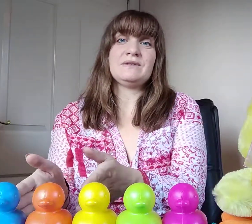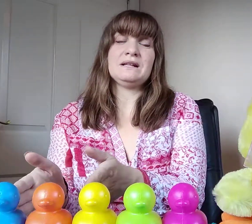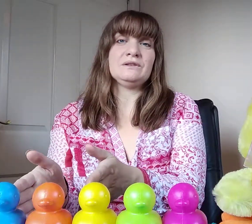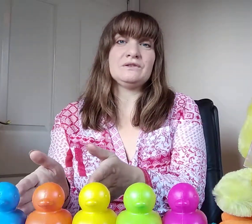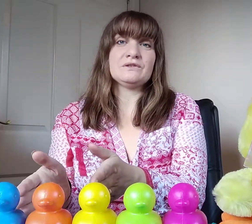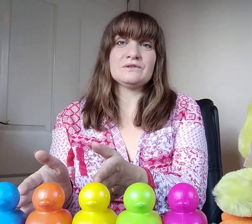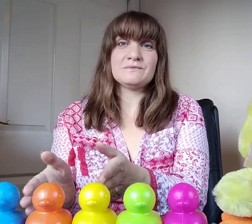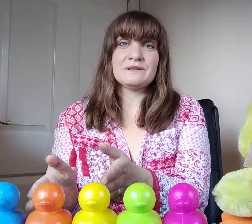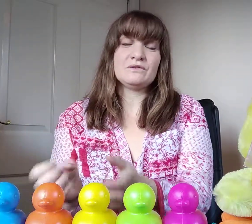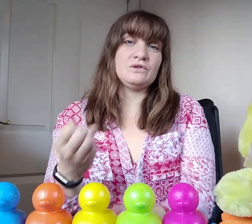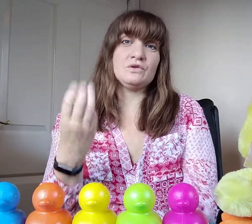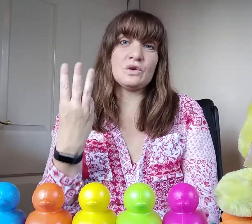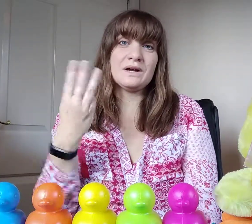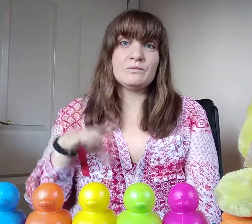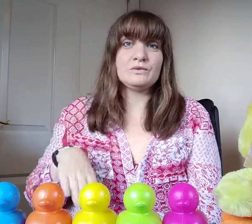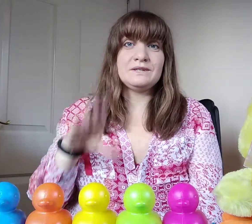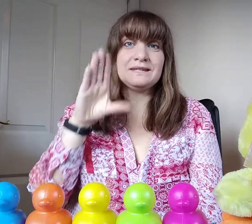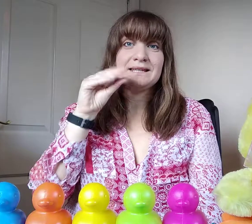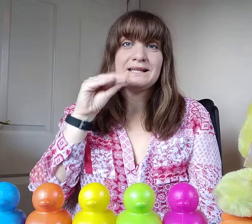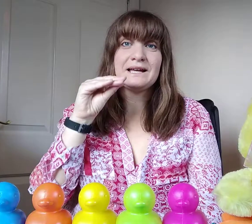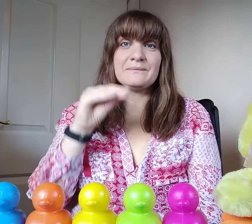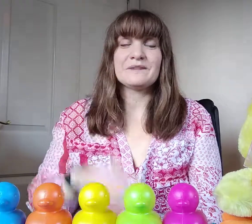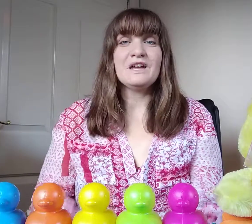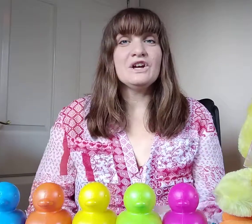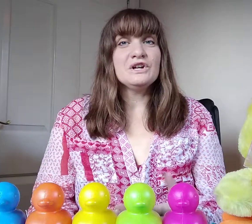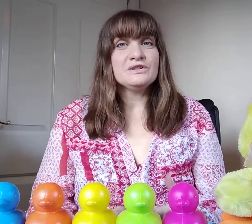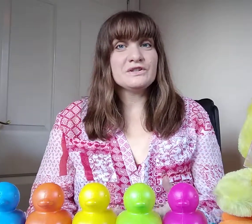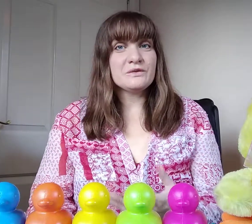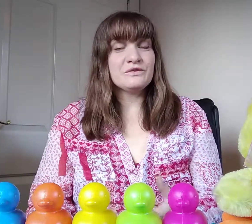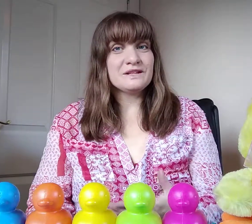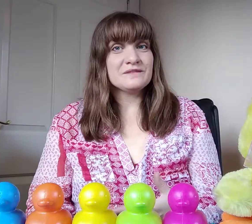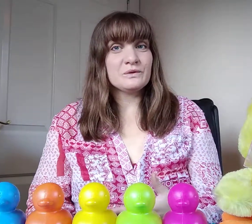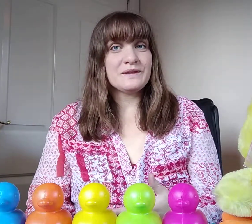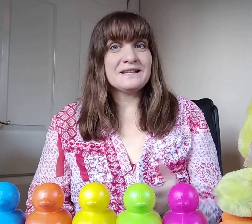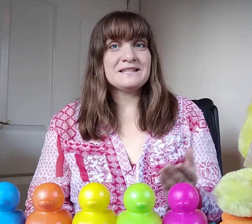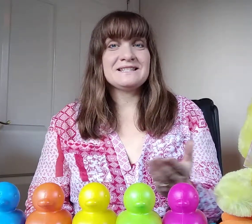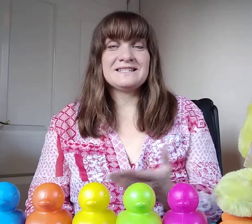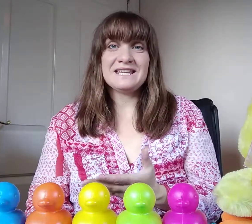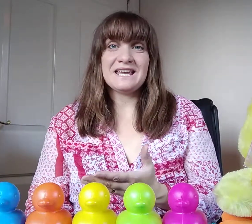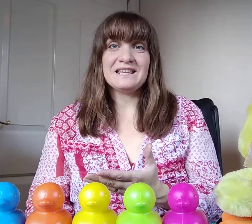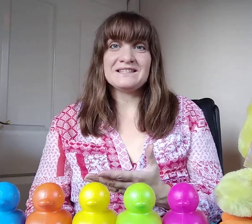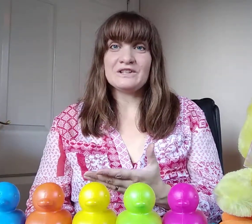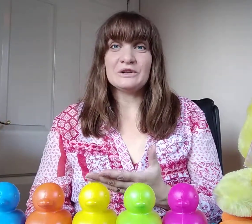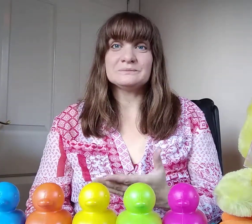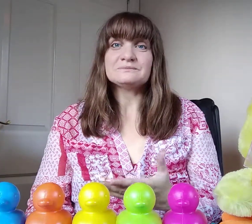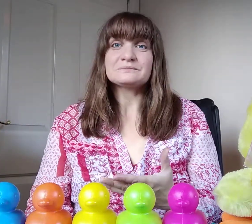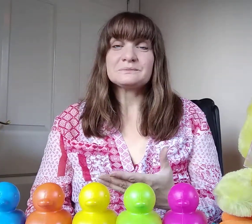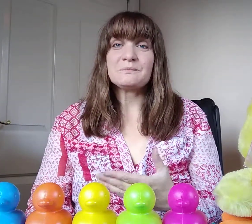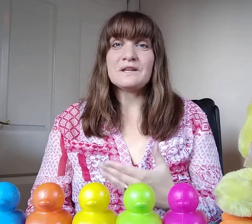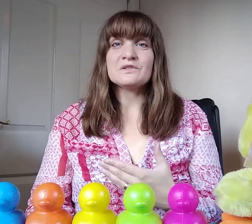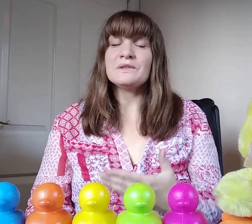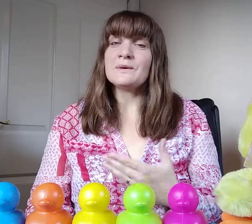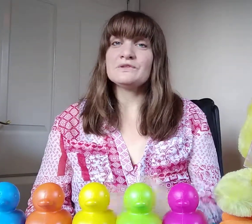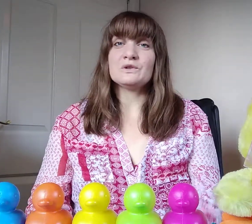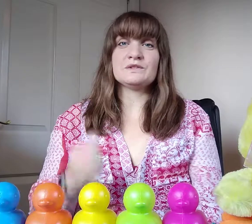little ducks. Just do 3 petits canards. So first of all then, singing the song. So although I've told you it's